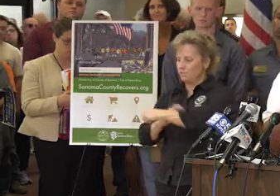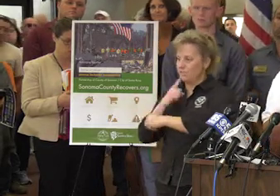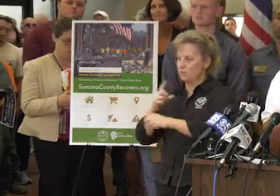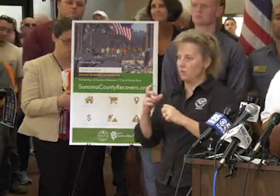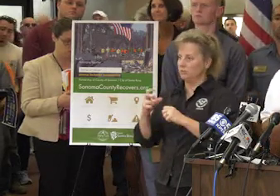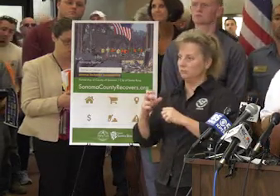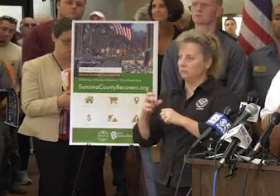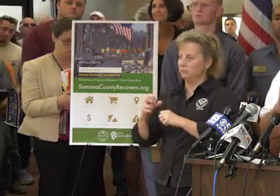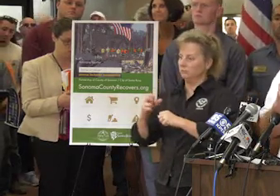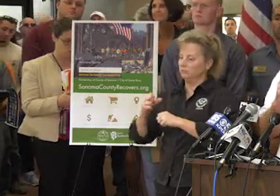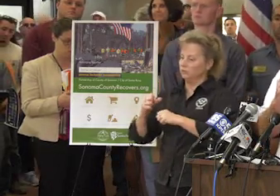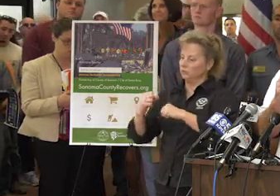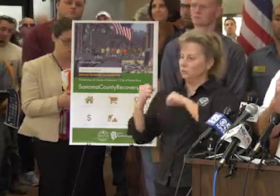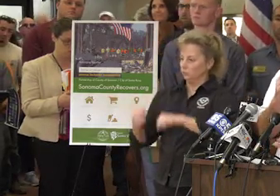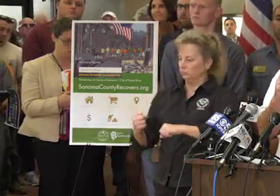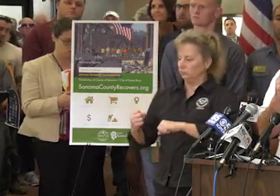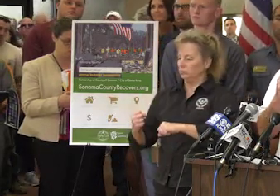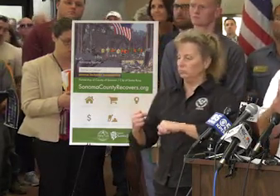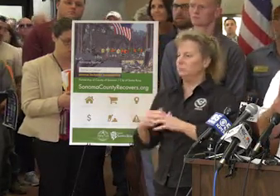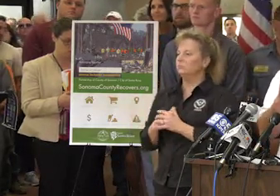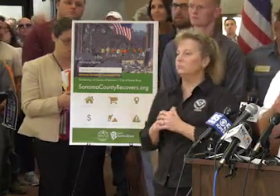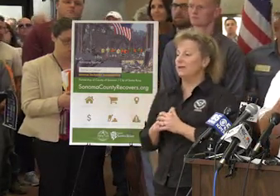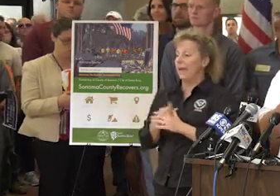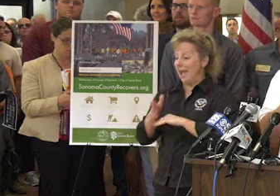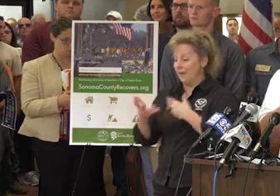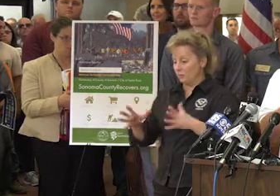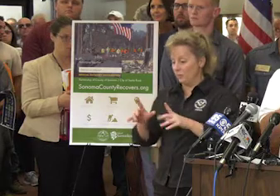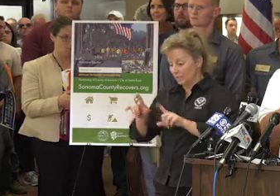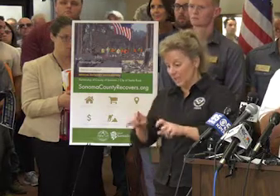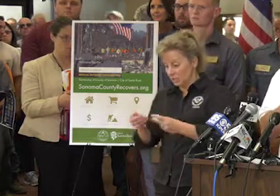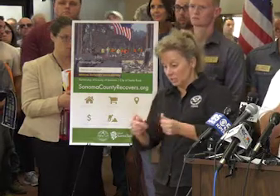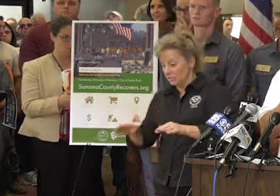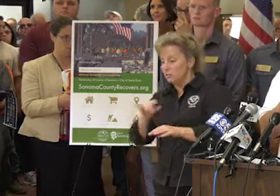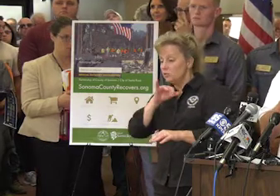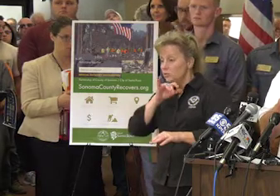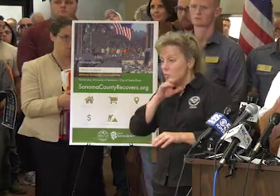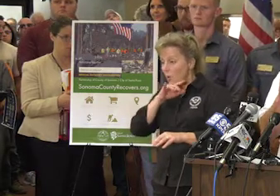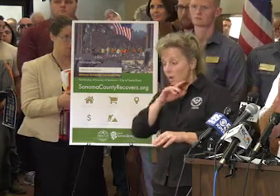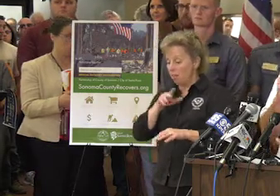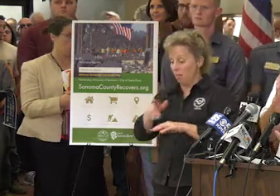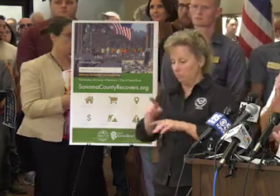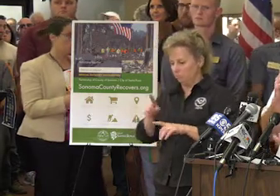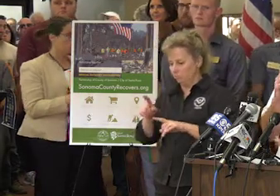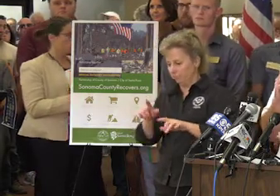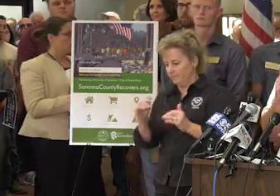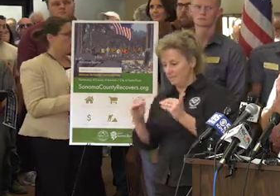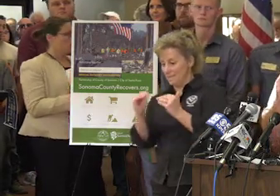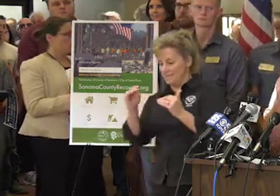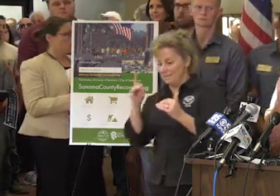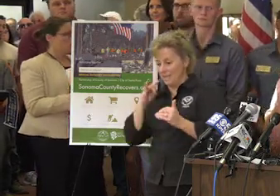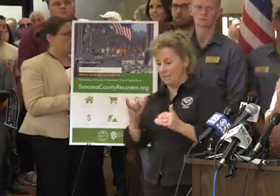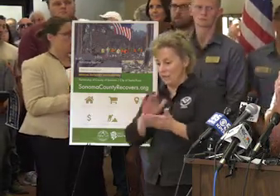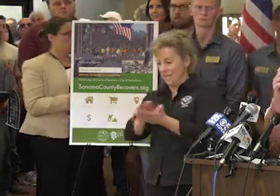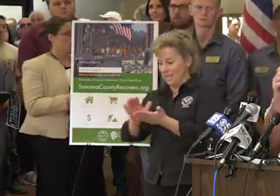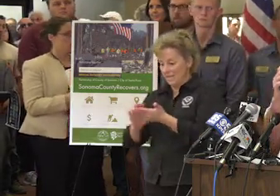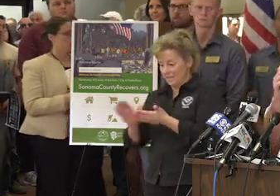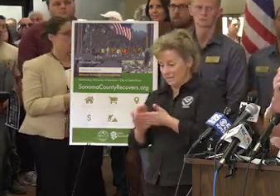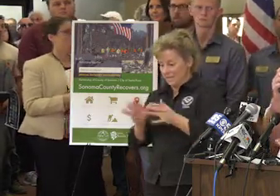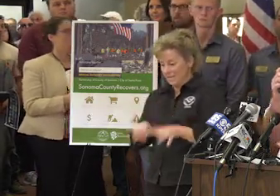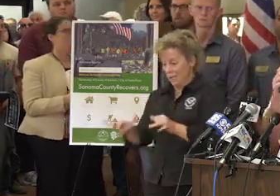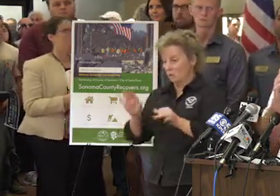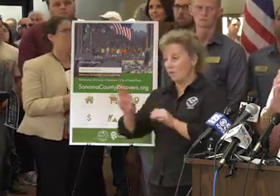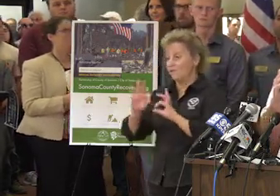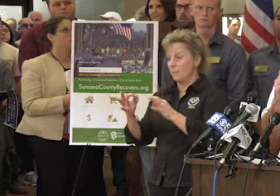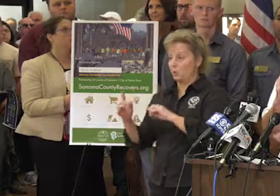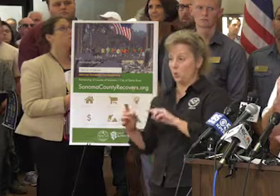integrity. Once that's done, we'll begin testing the soil underneath those to make sure that that meets the standards of California for cleanliness so that your family